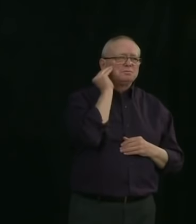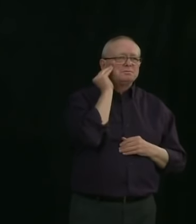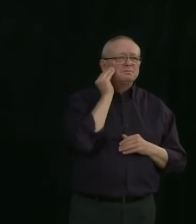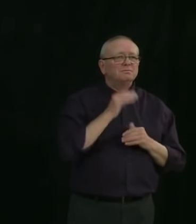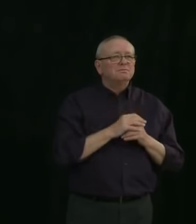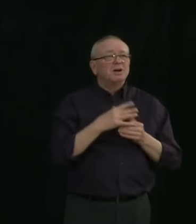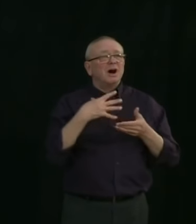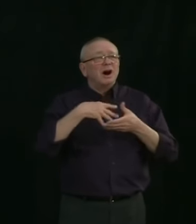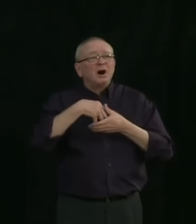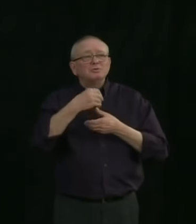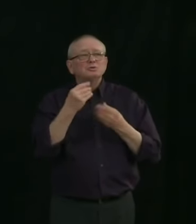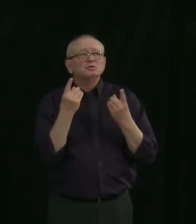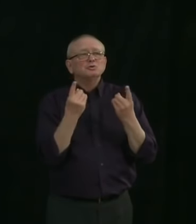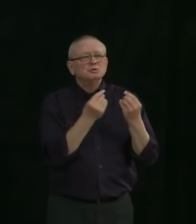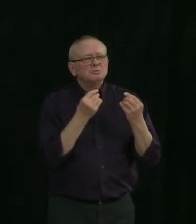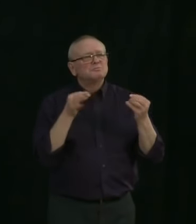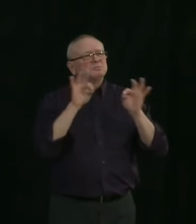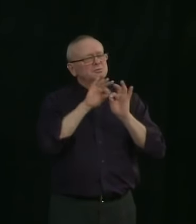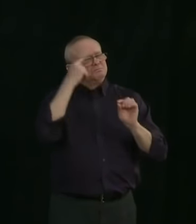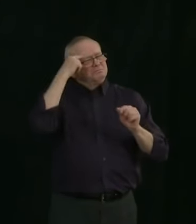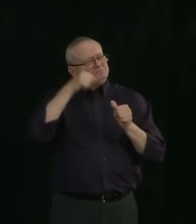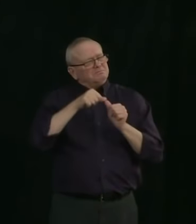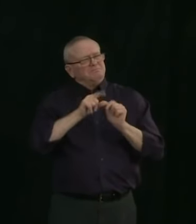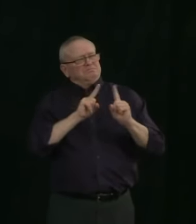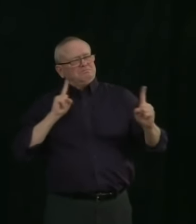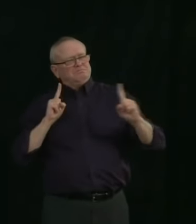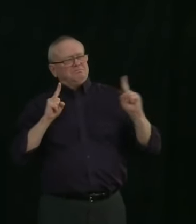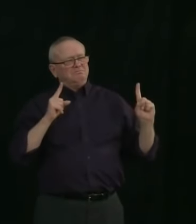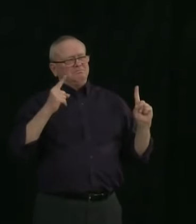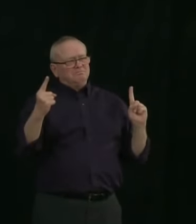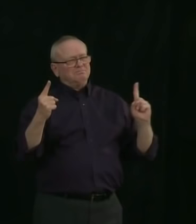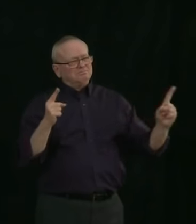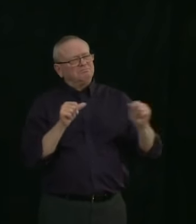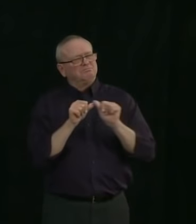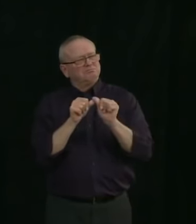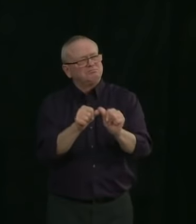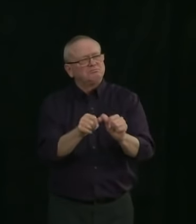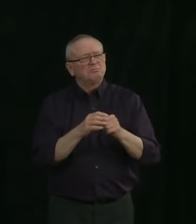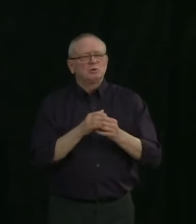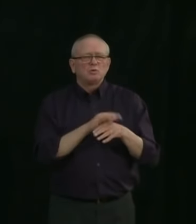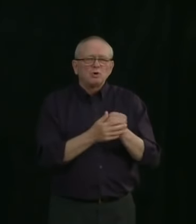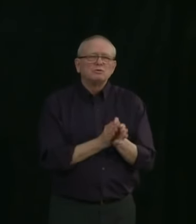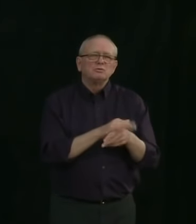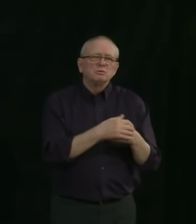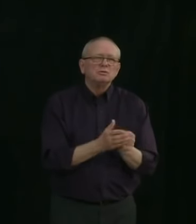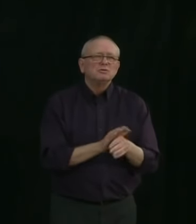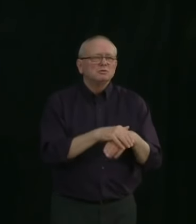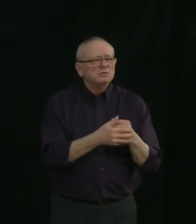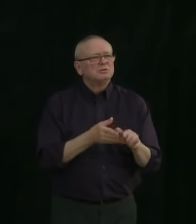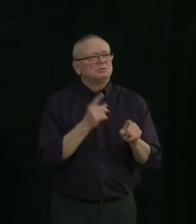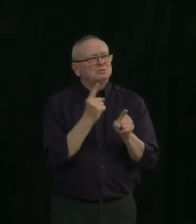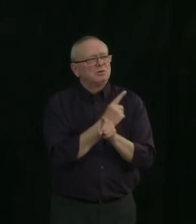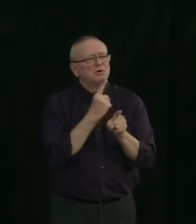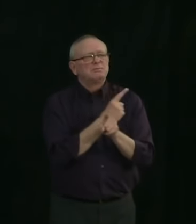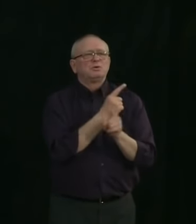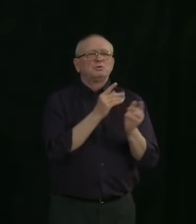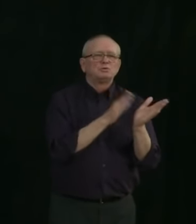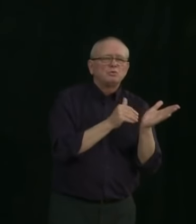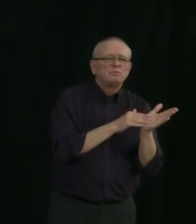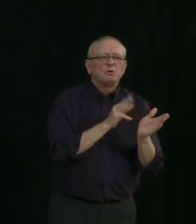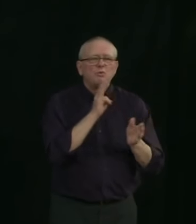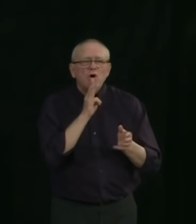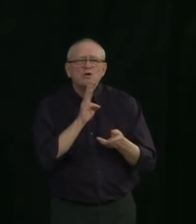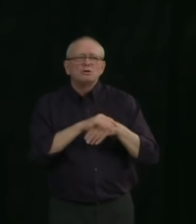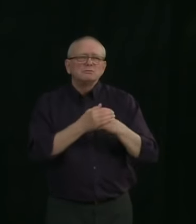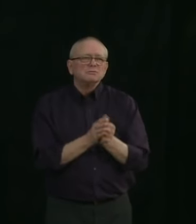hygiene by frequently washing your hands with soap and water. These measures, small as they may seem, may mean the difference between life